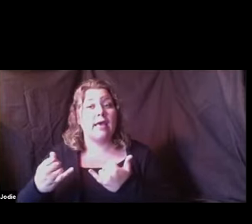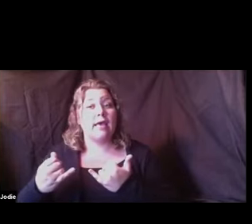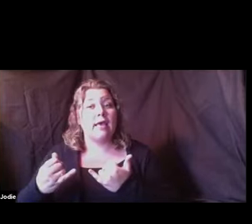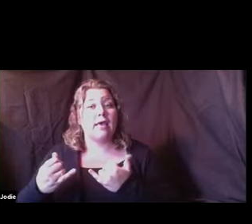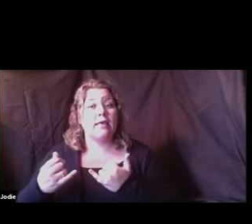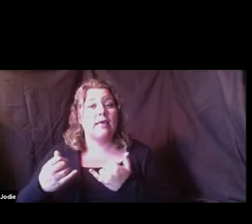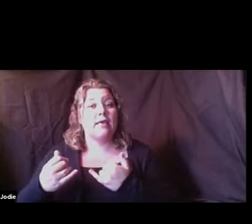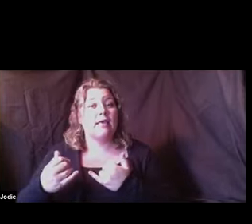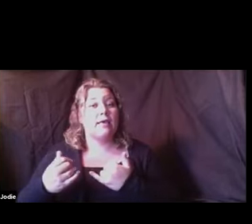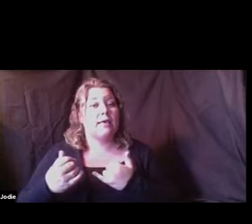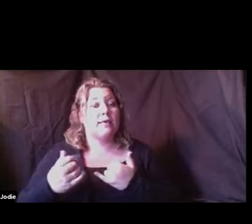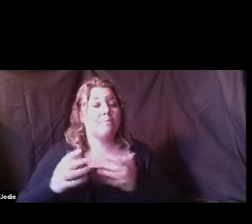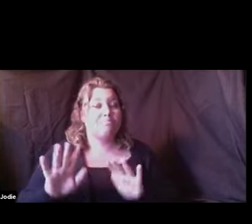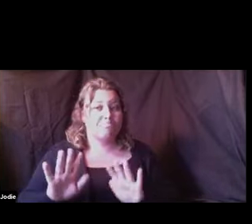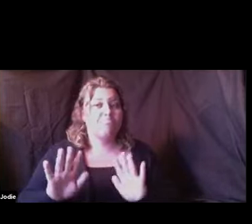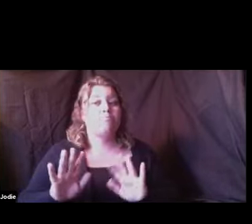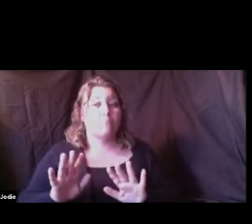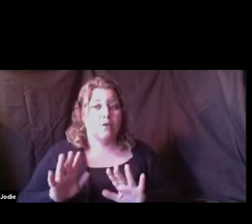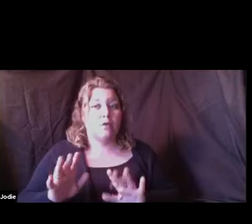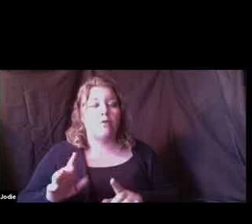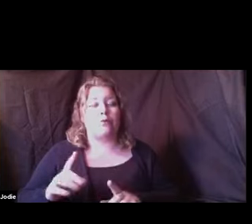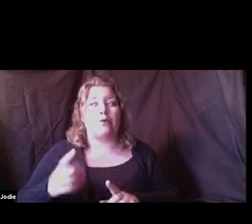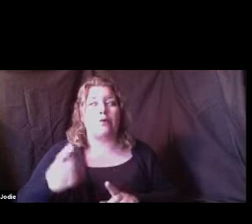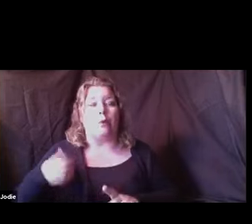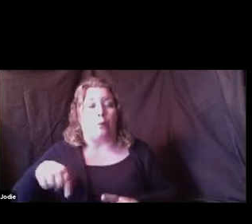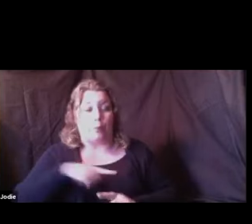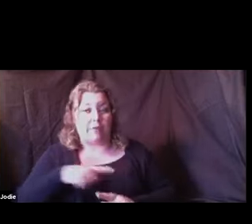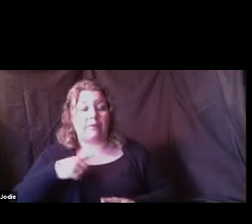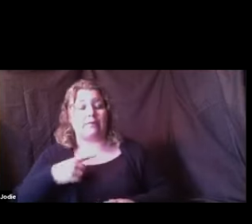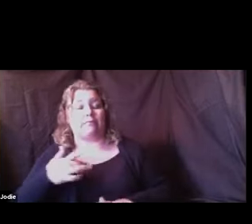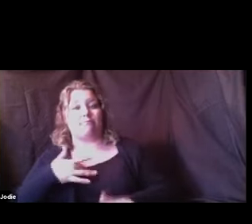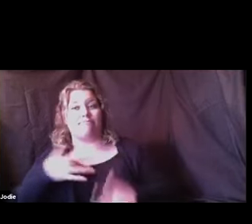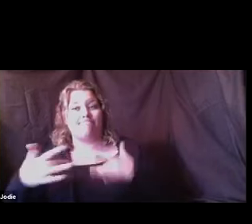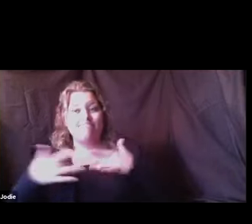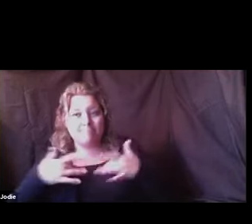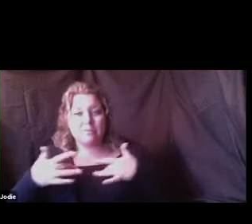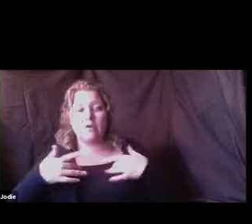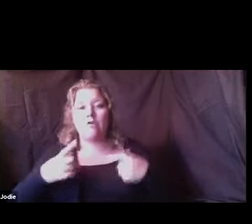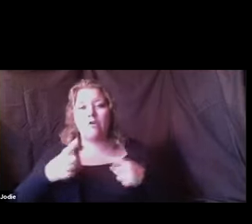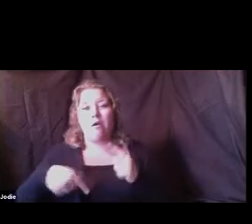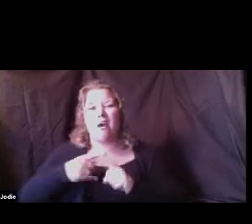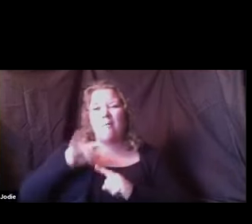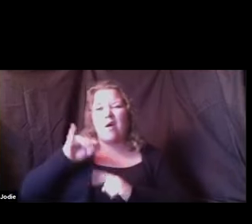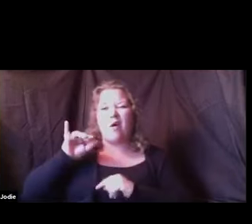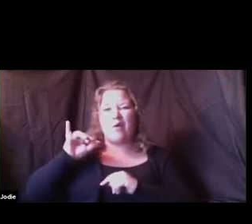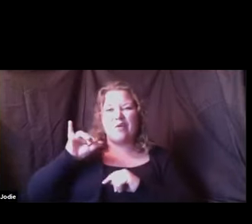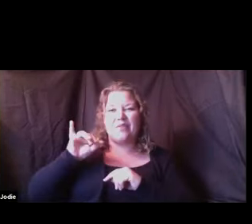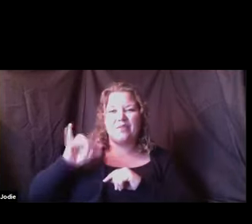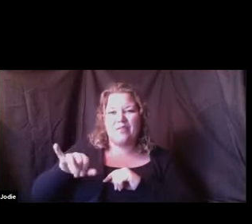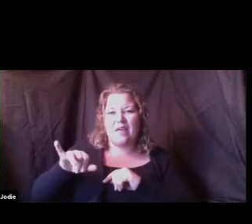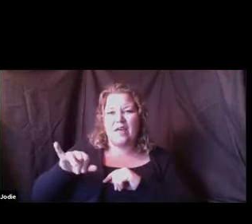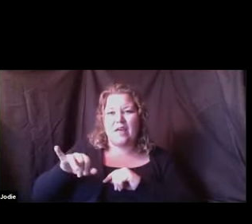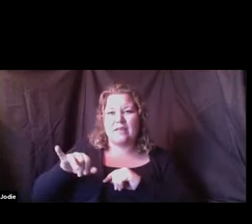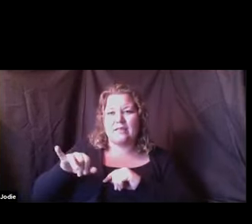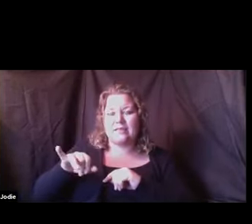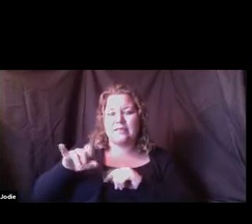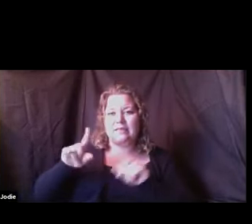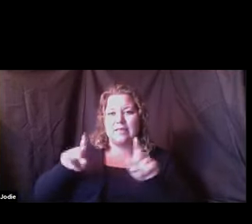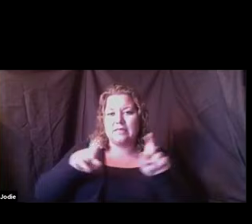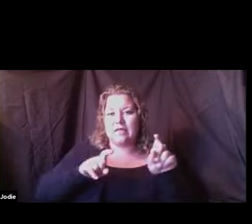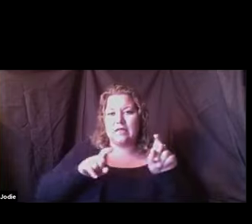concerned about the understanding that the National Guard was going to be, their deployment